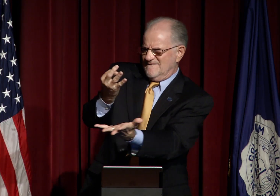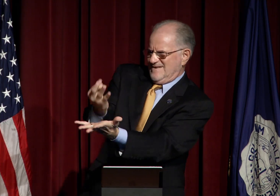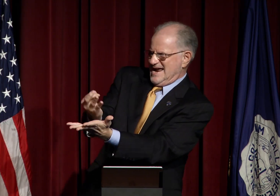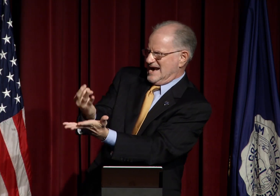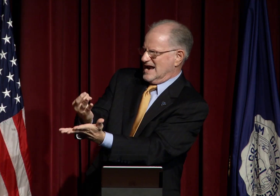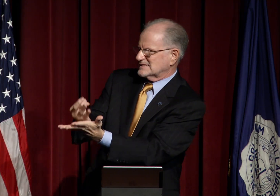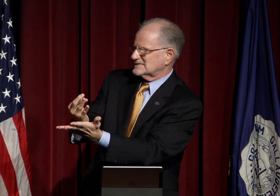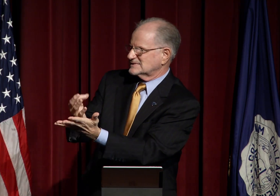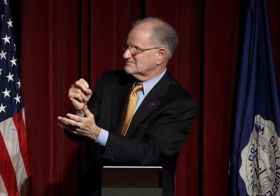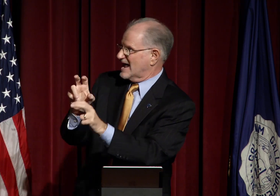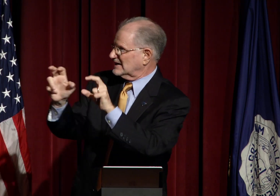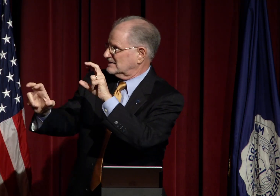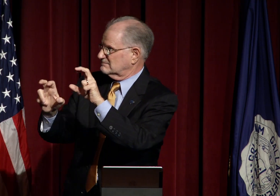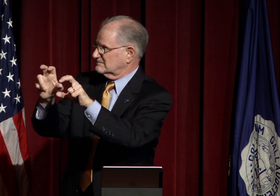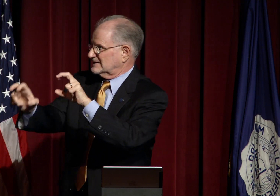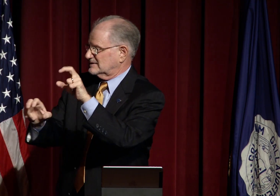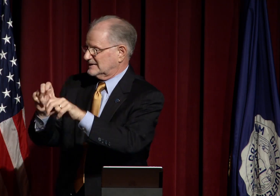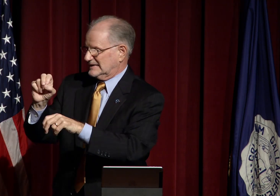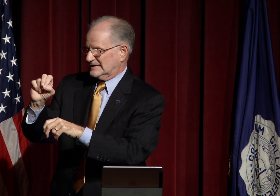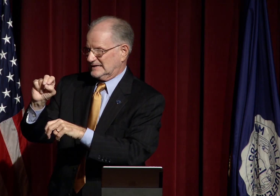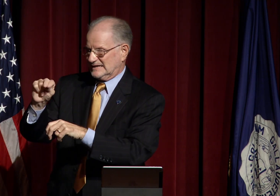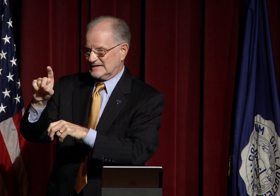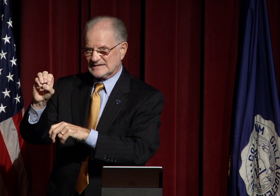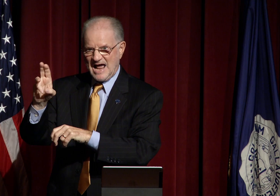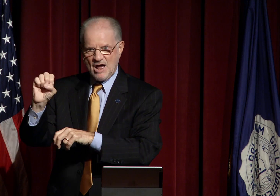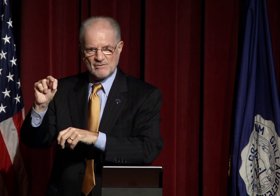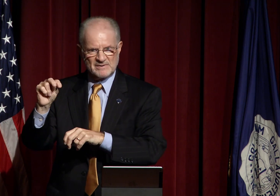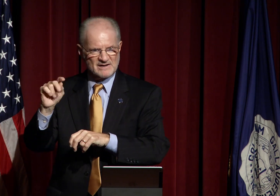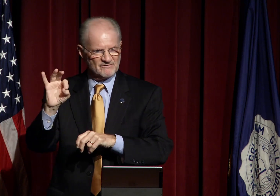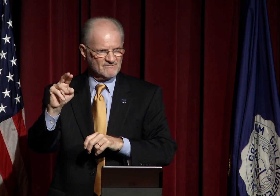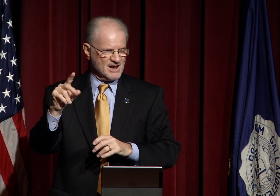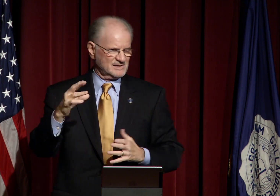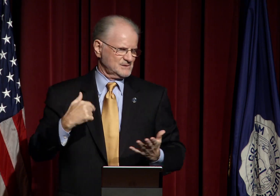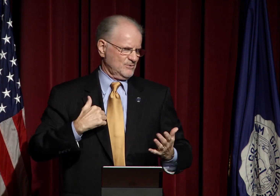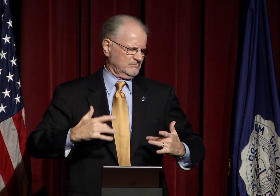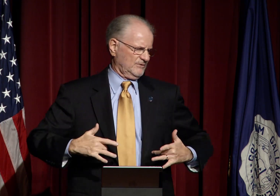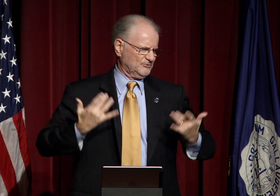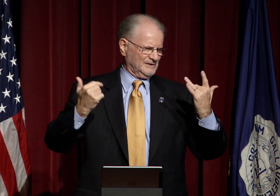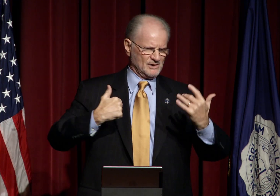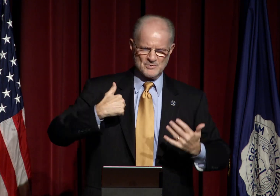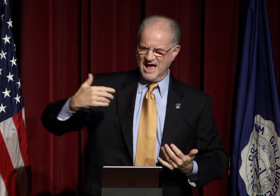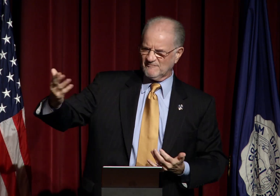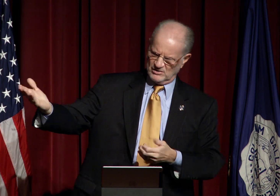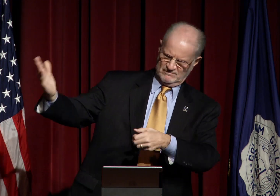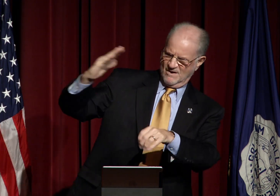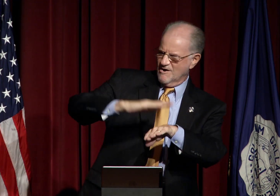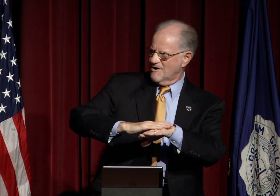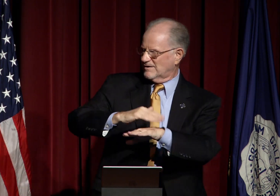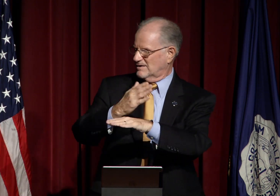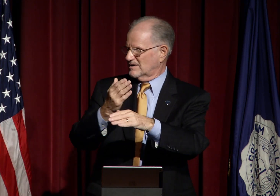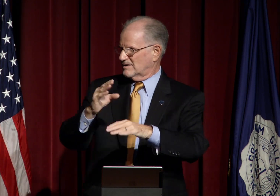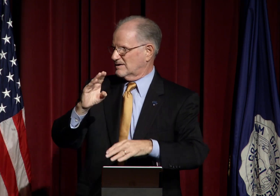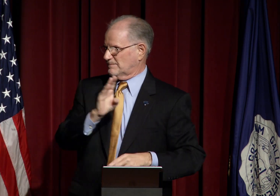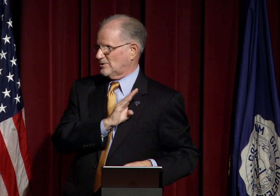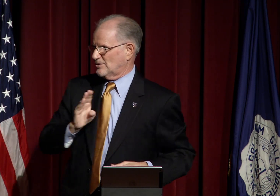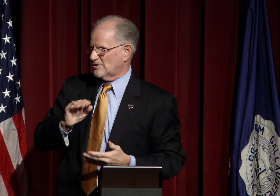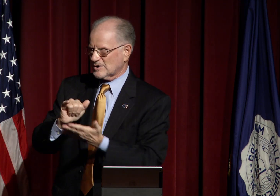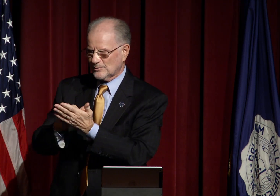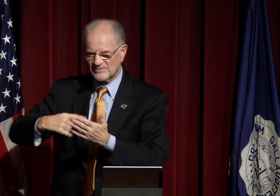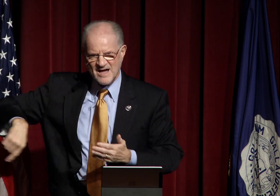and has a strong background in finance and investments and endowment funds. We're delighted to have Dr.